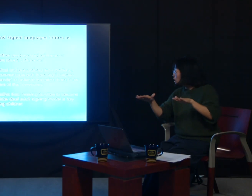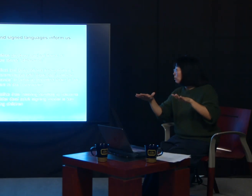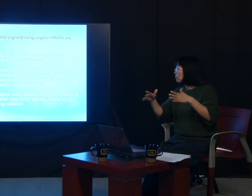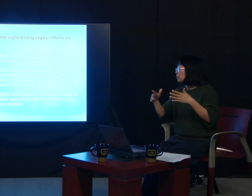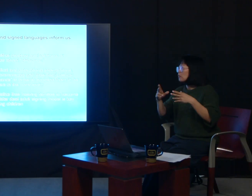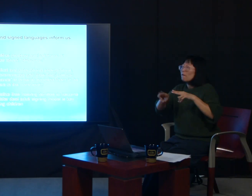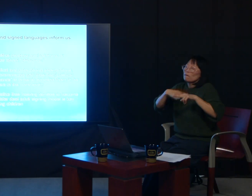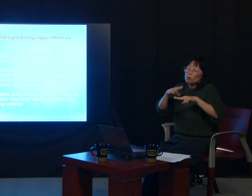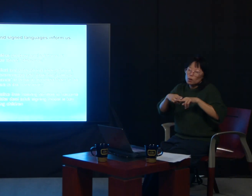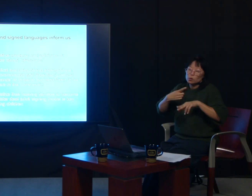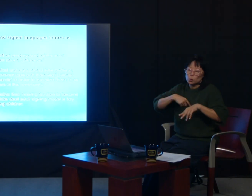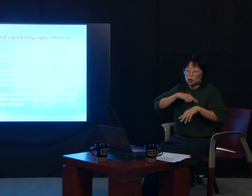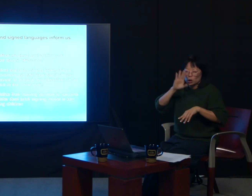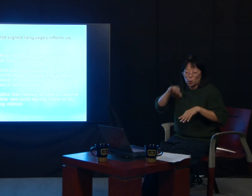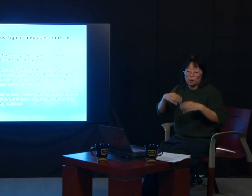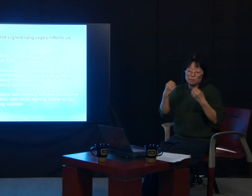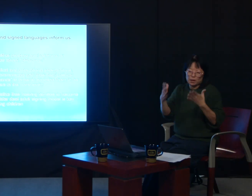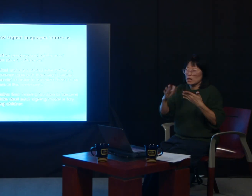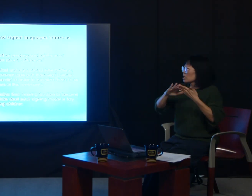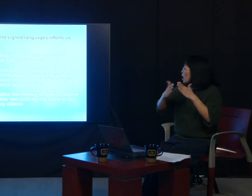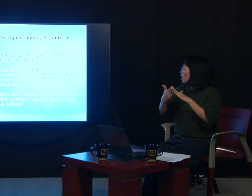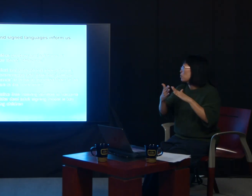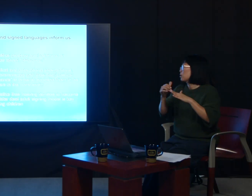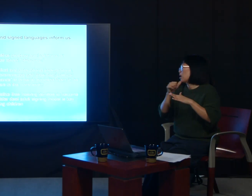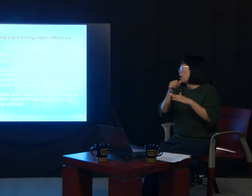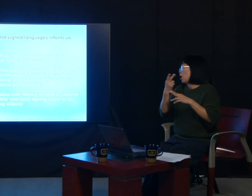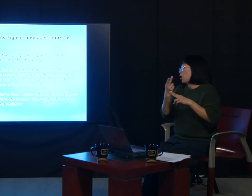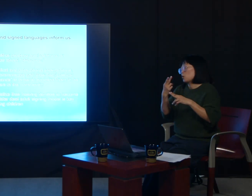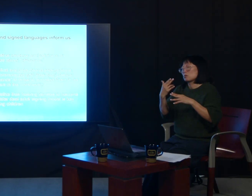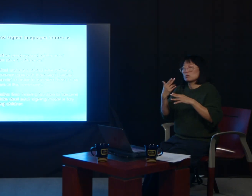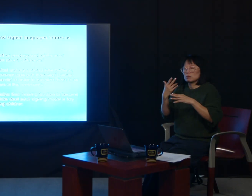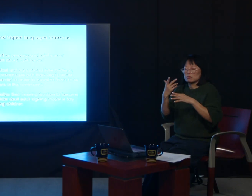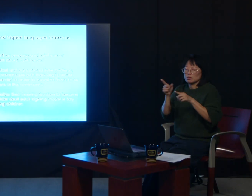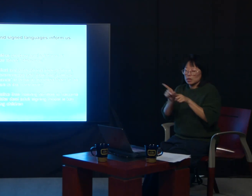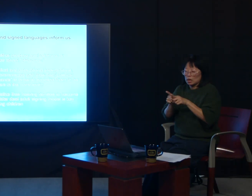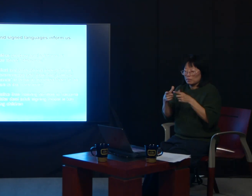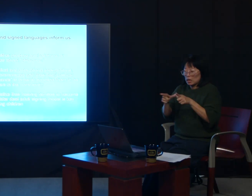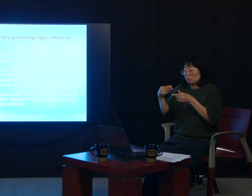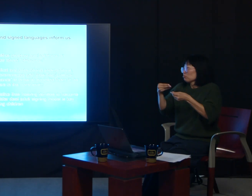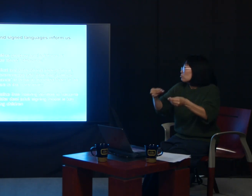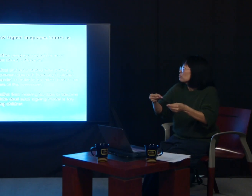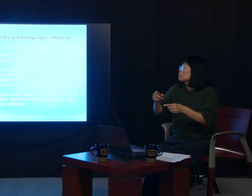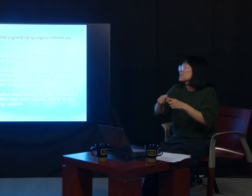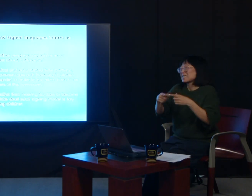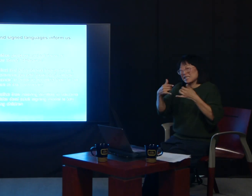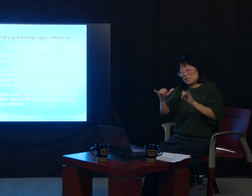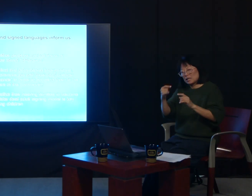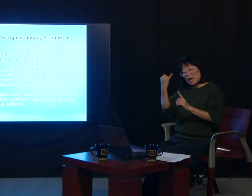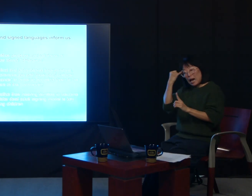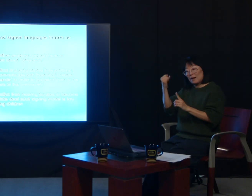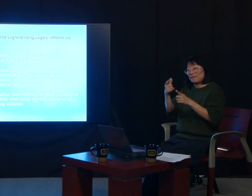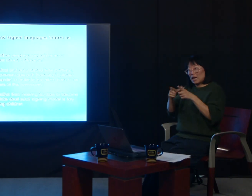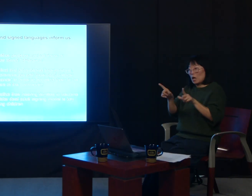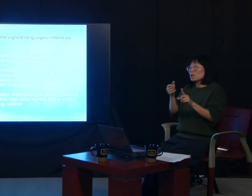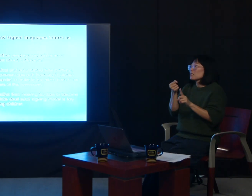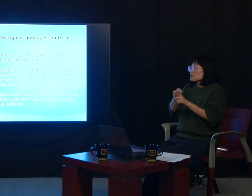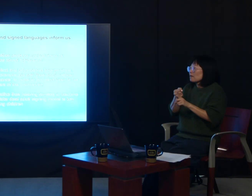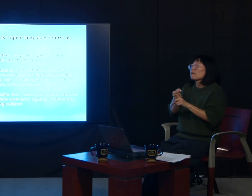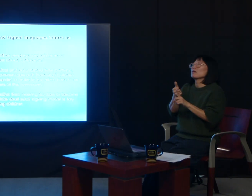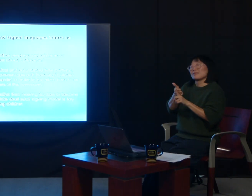children. We know that many communities have the same language passed on, but the idea that language in